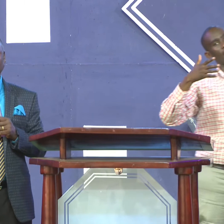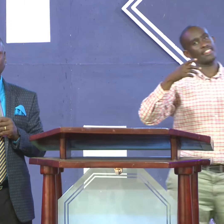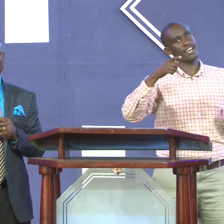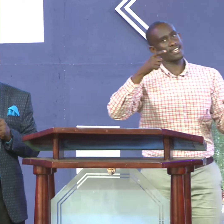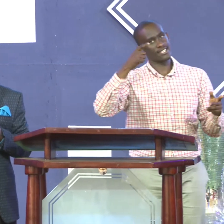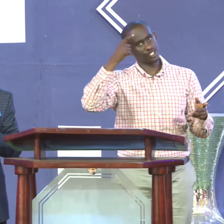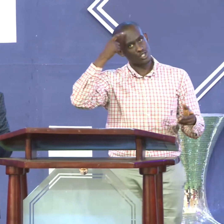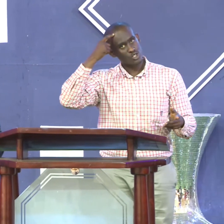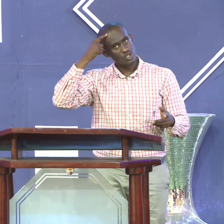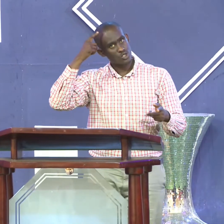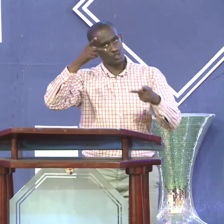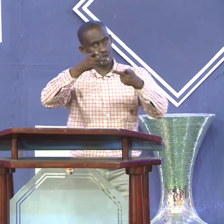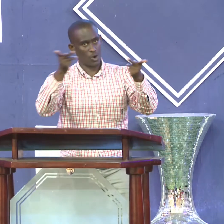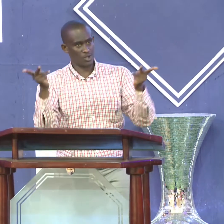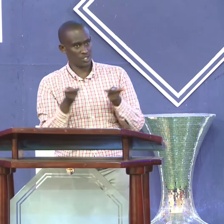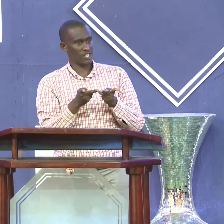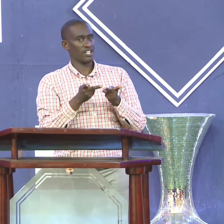of